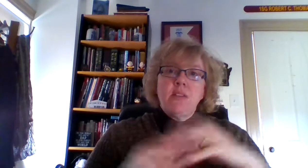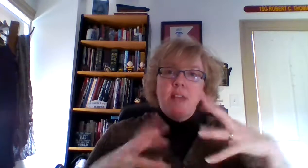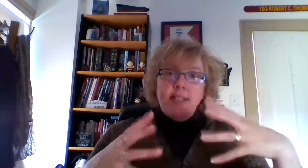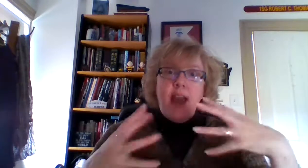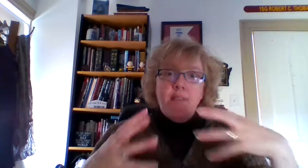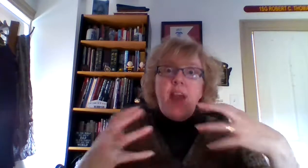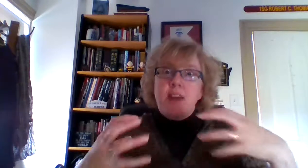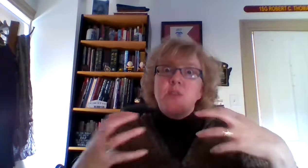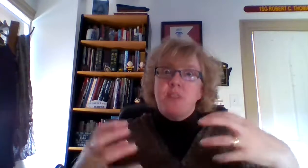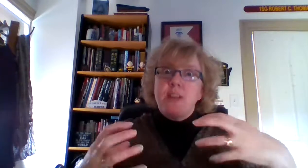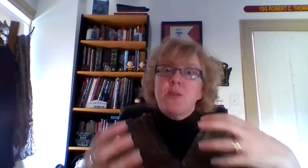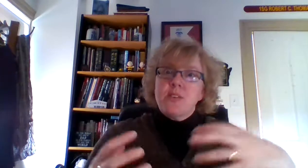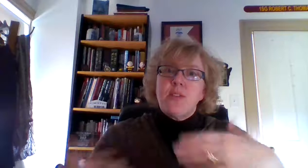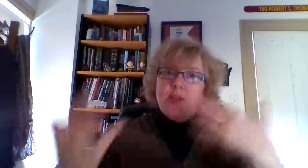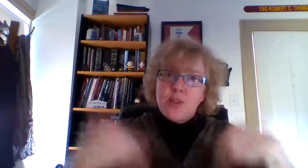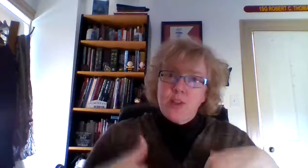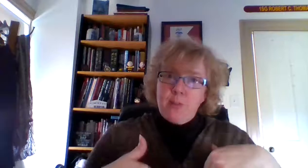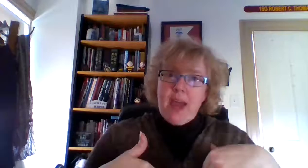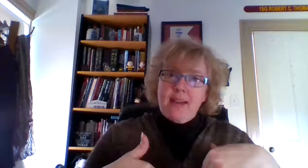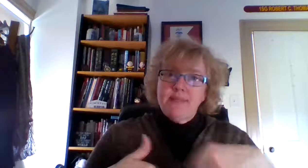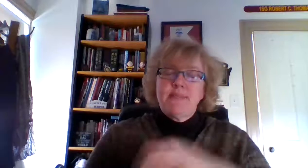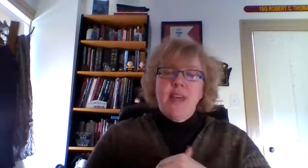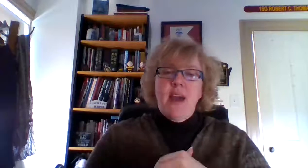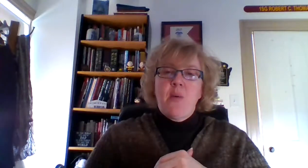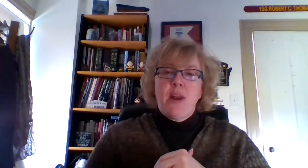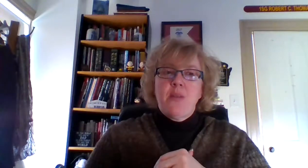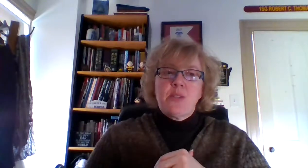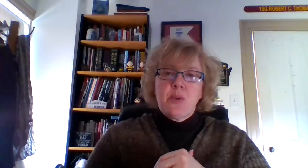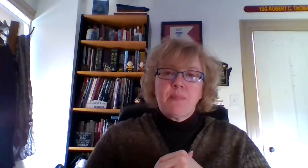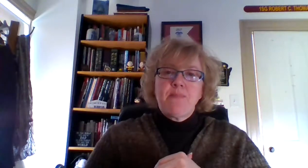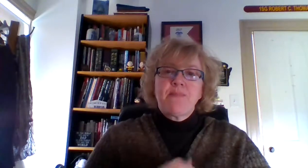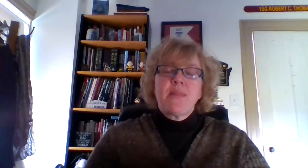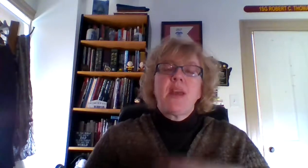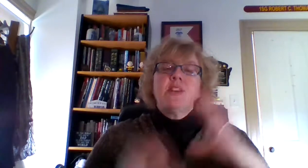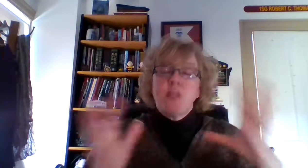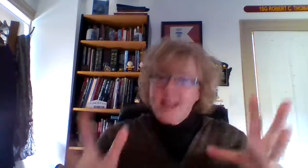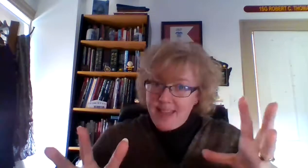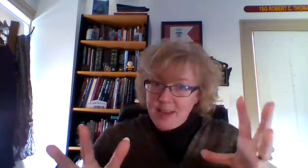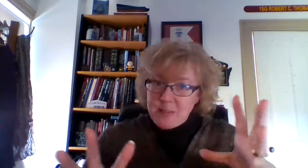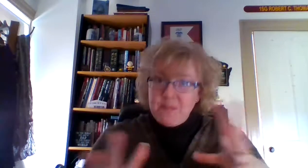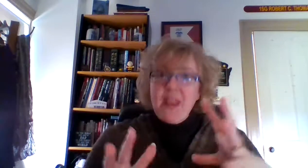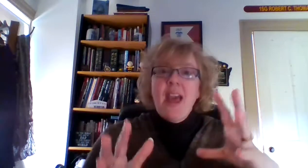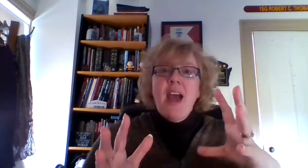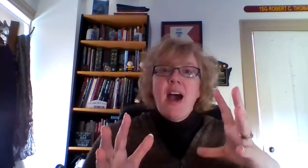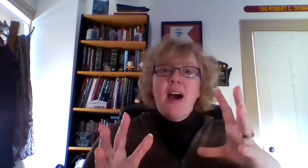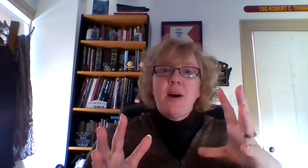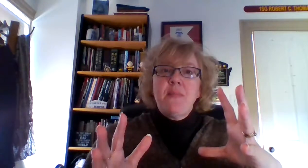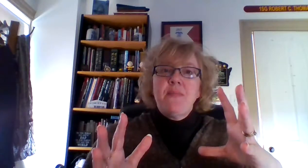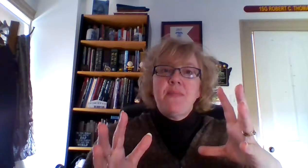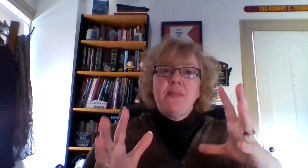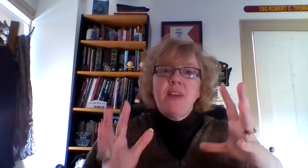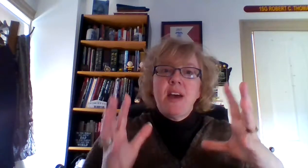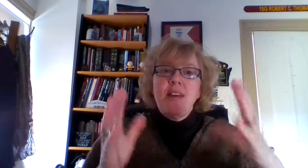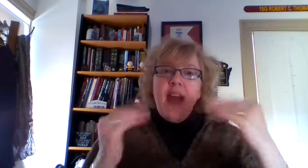like to have an actual video so that you could look back at what I was doing. So that's that. The